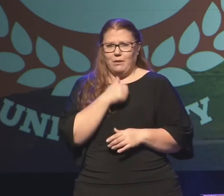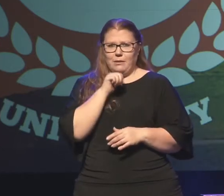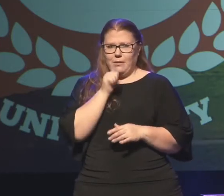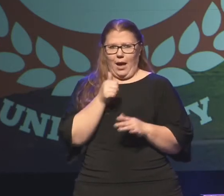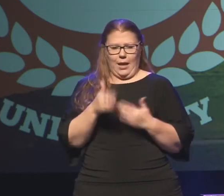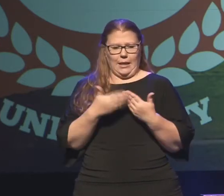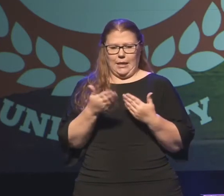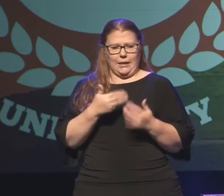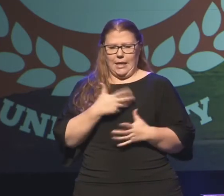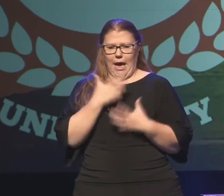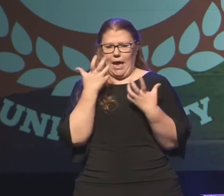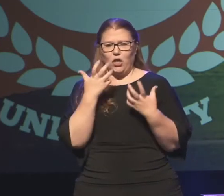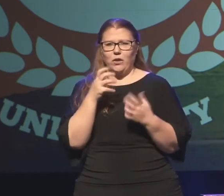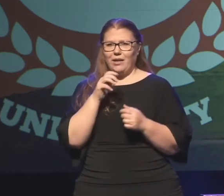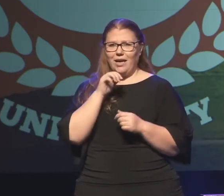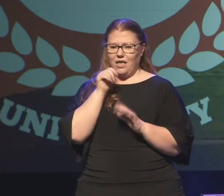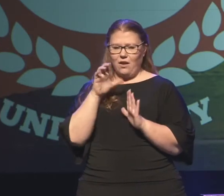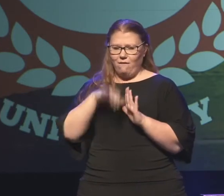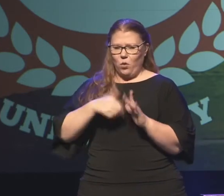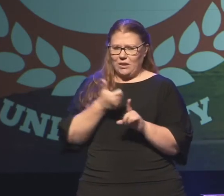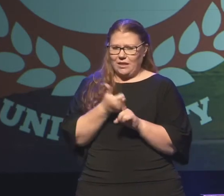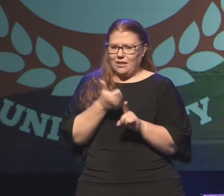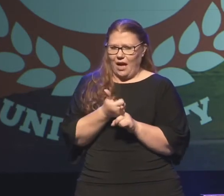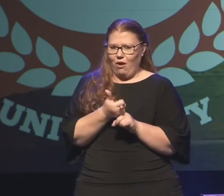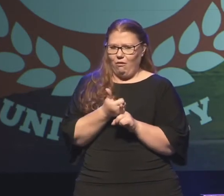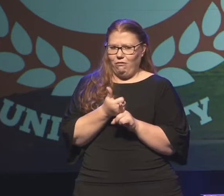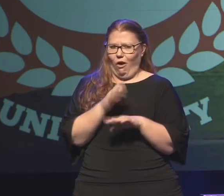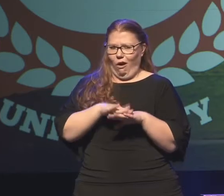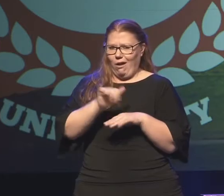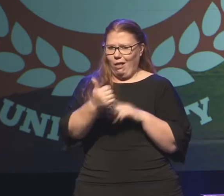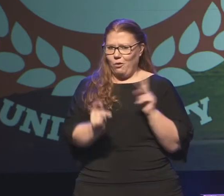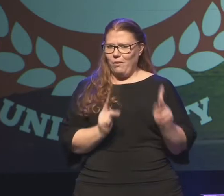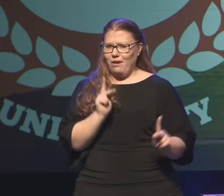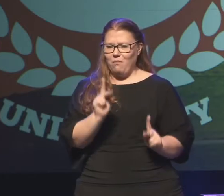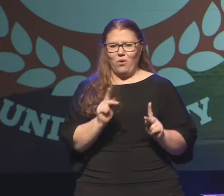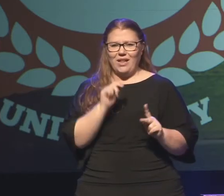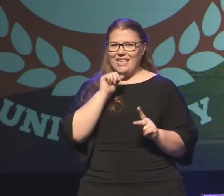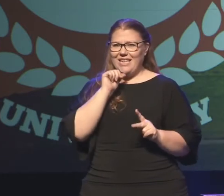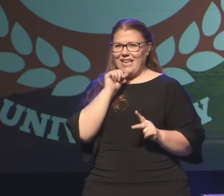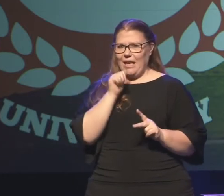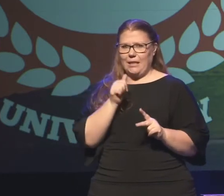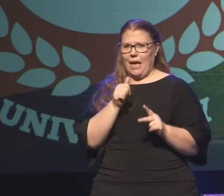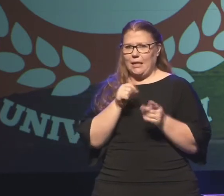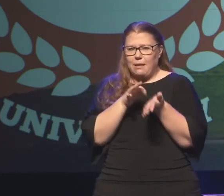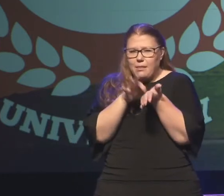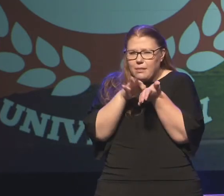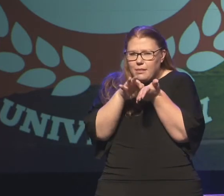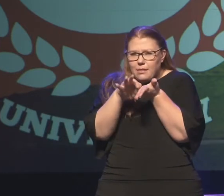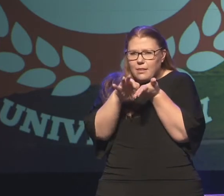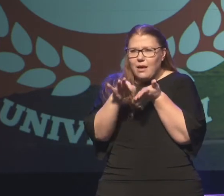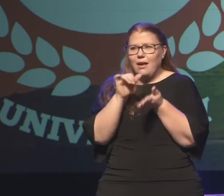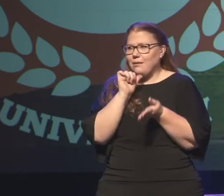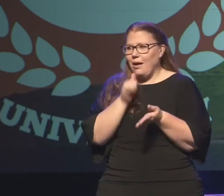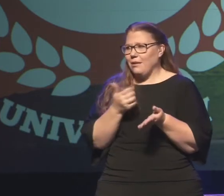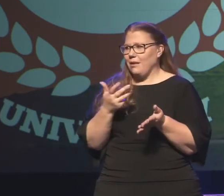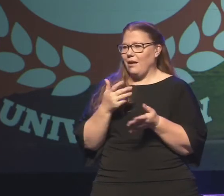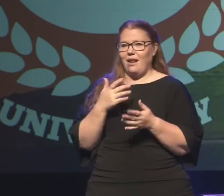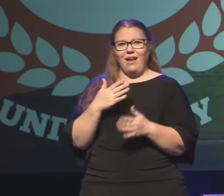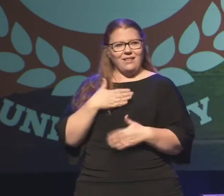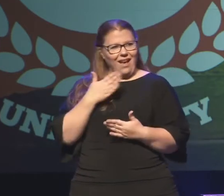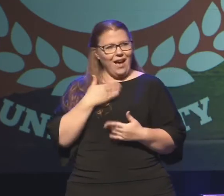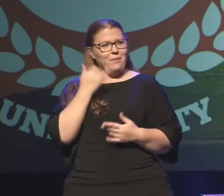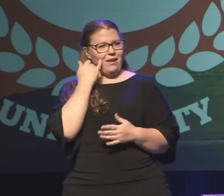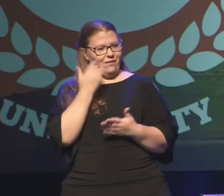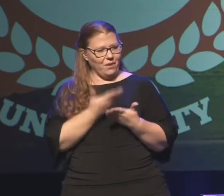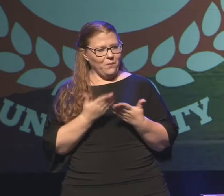easily angered, doesn't force itself on others, doesn't keep score, is delighted when something good